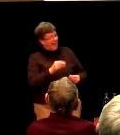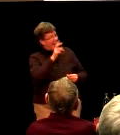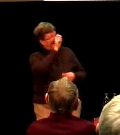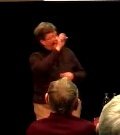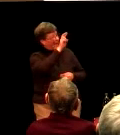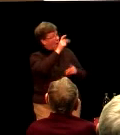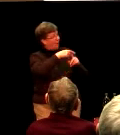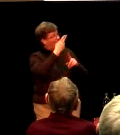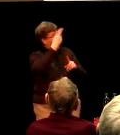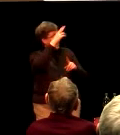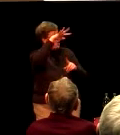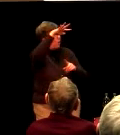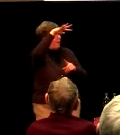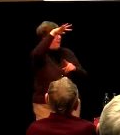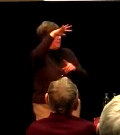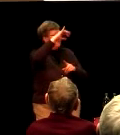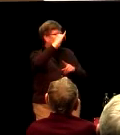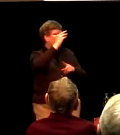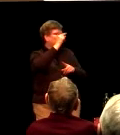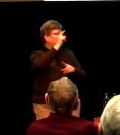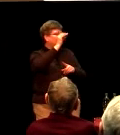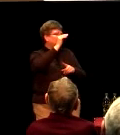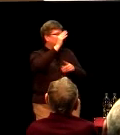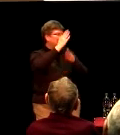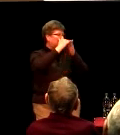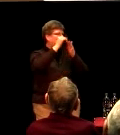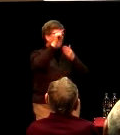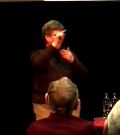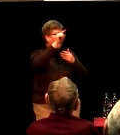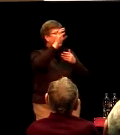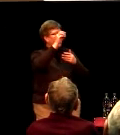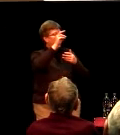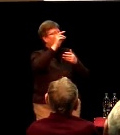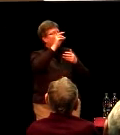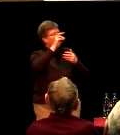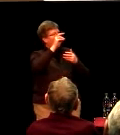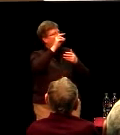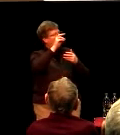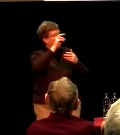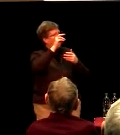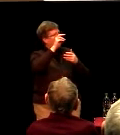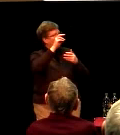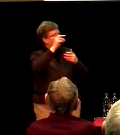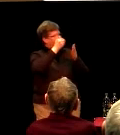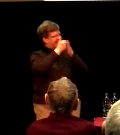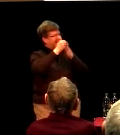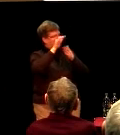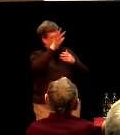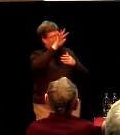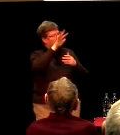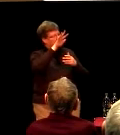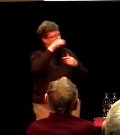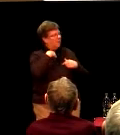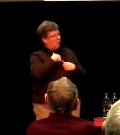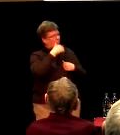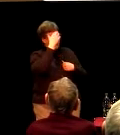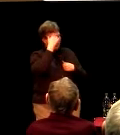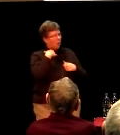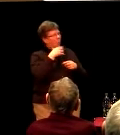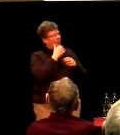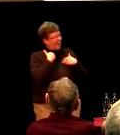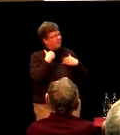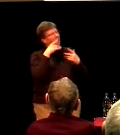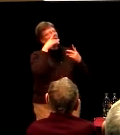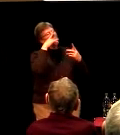up, either as part of the jet stream or coming in around the sides of it. And we know that we get this